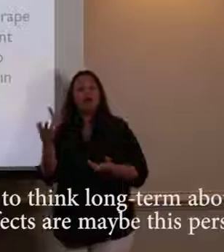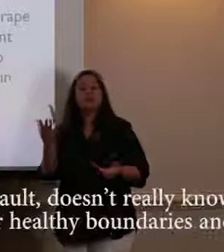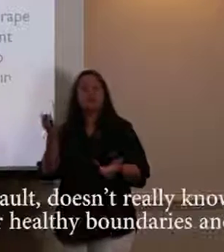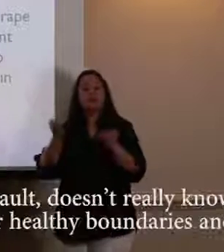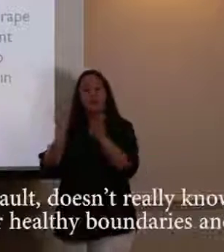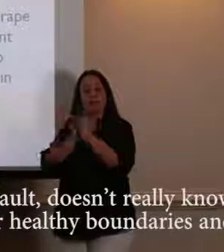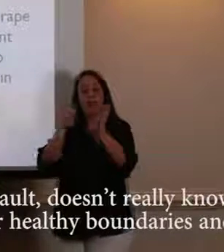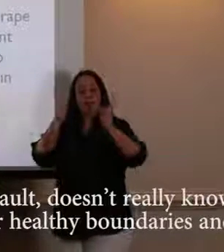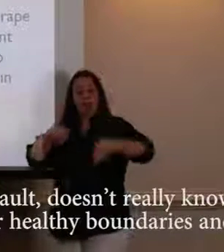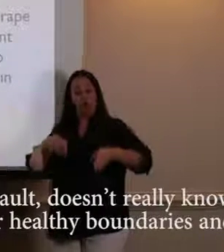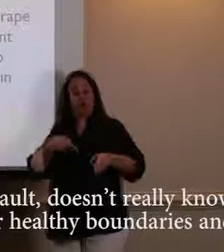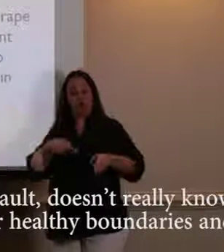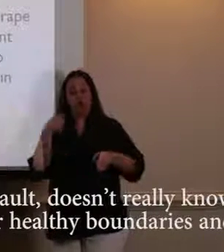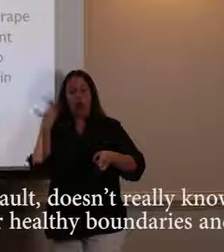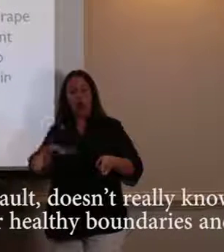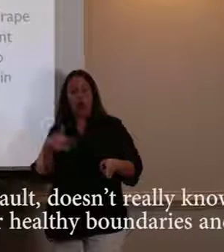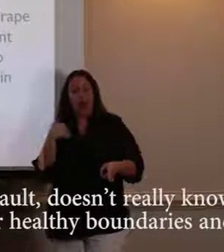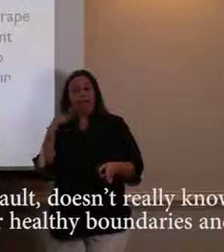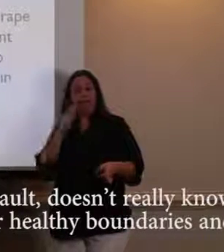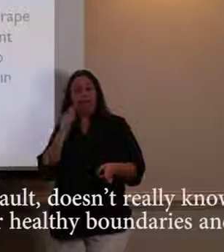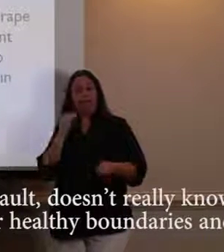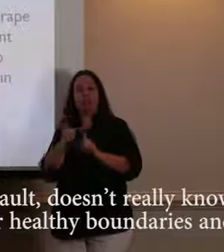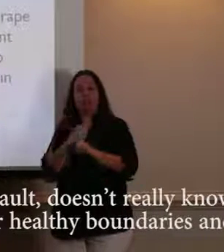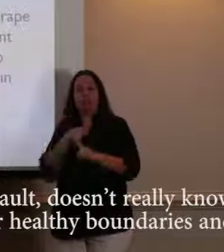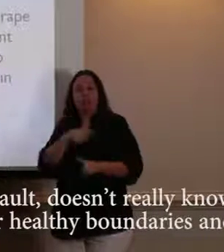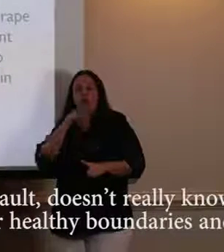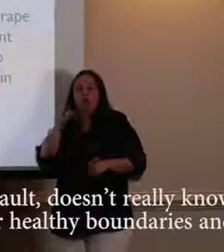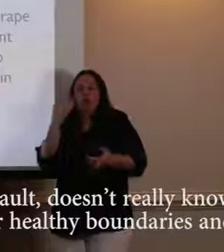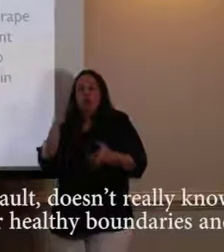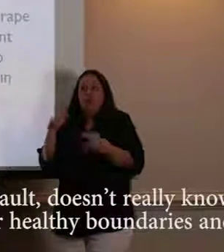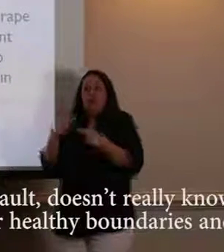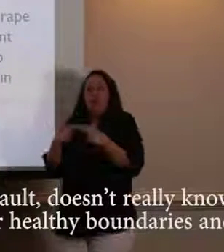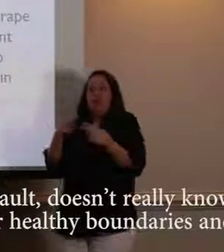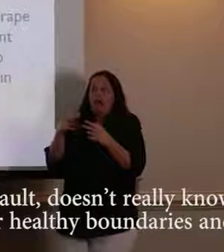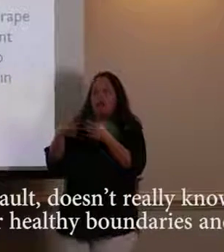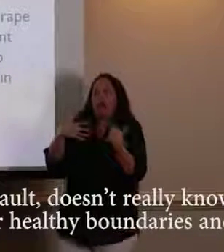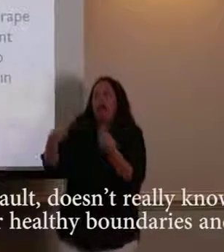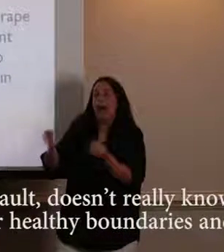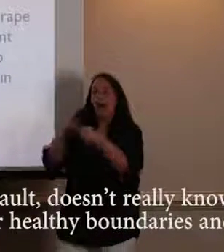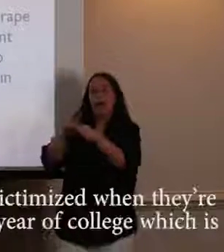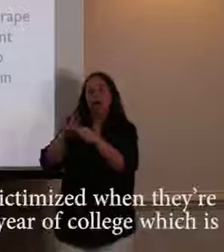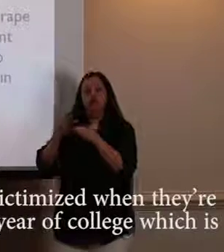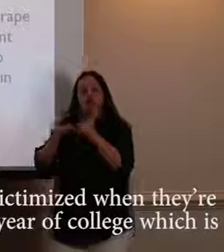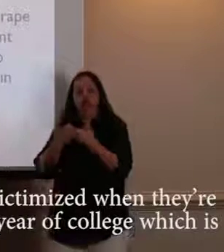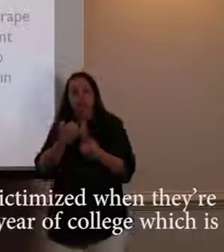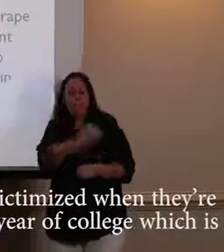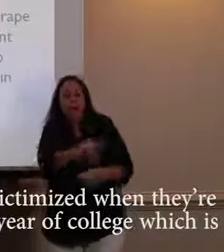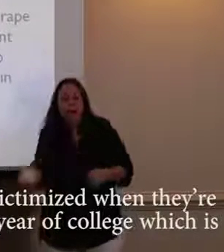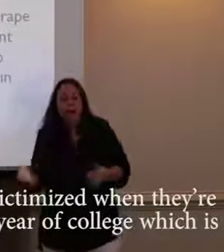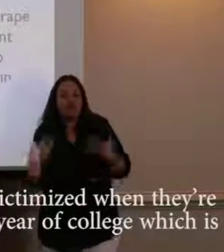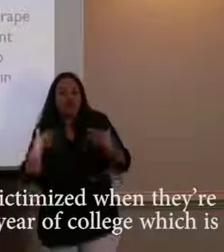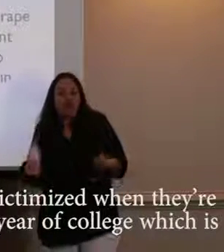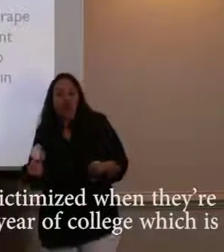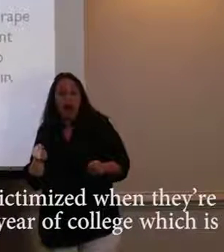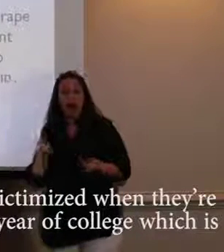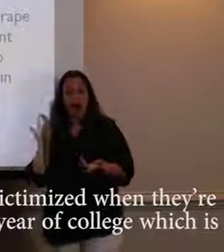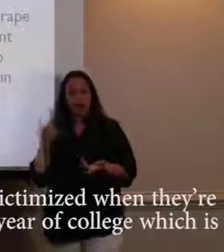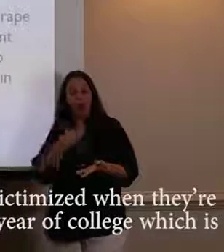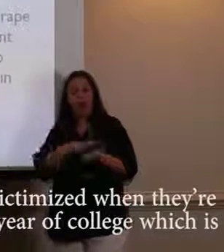person, as a result of their assault, doesn't really know about healthy relationships or healthy boundaries, and as a result is more likely to be victimized